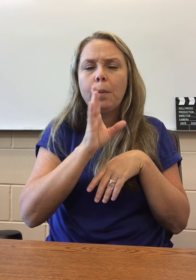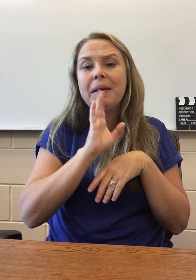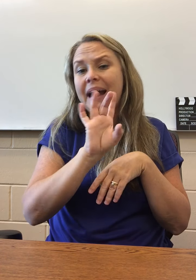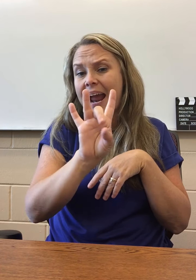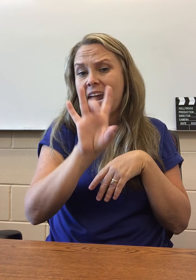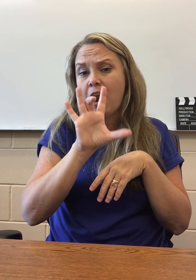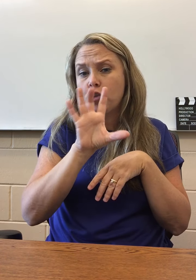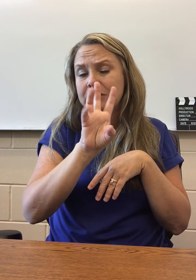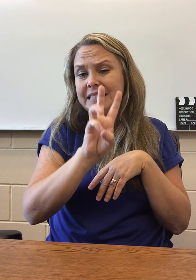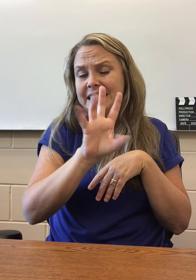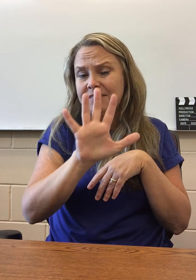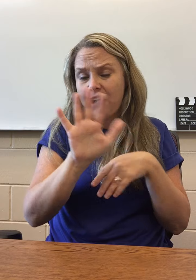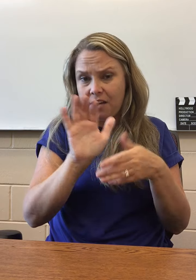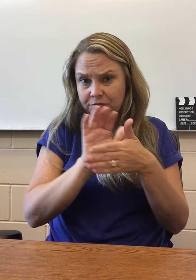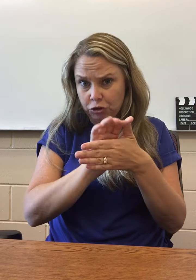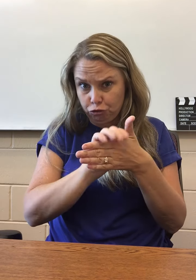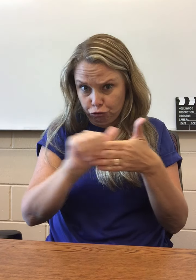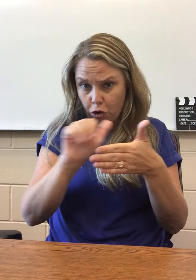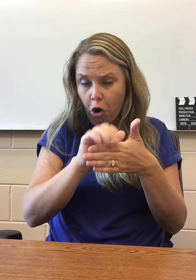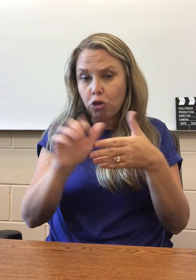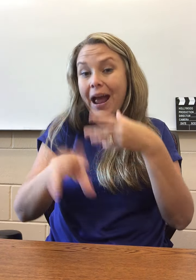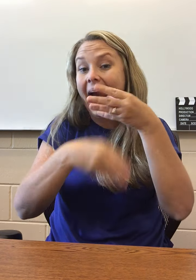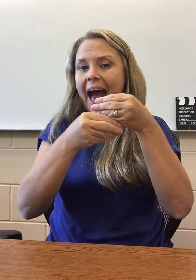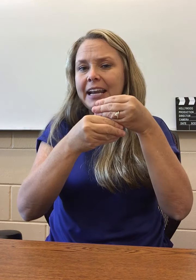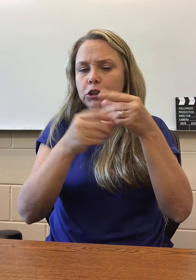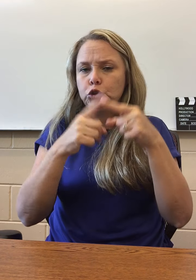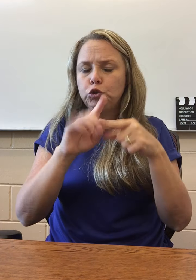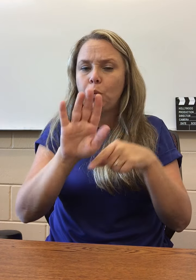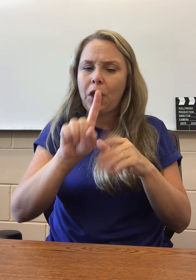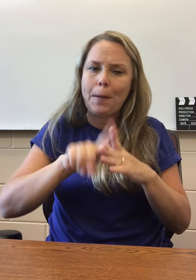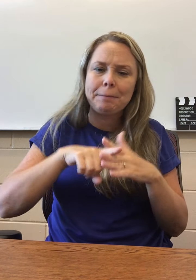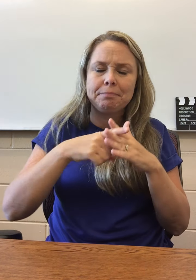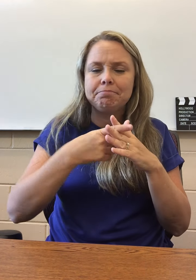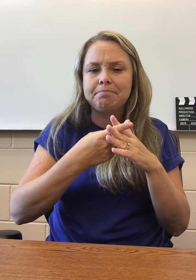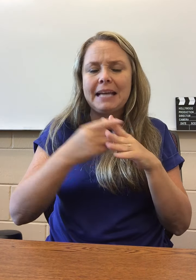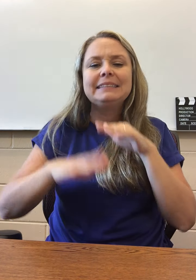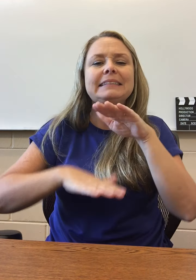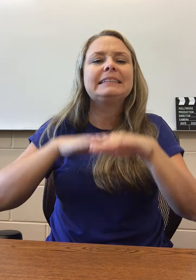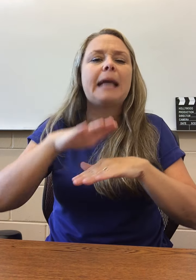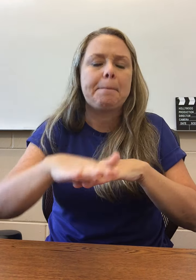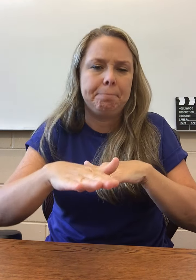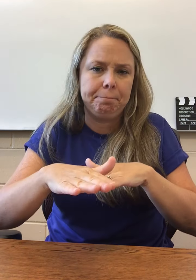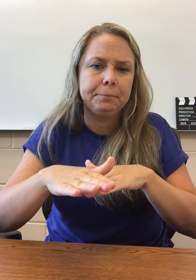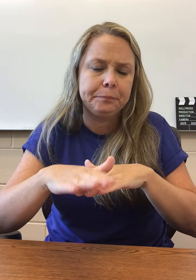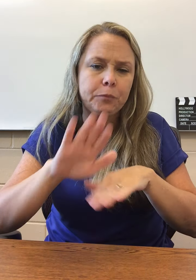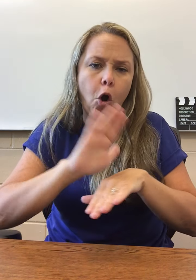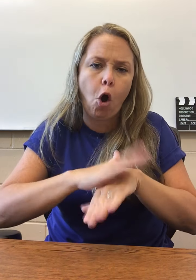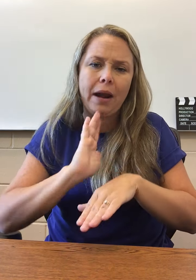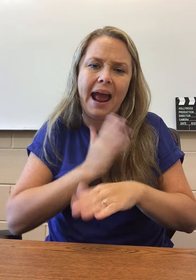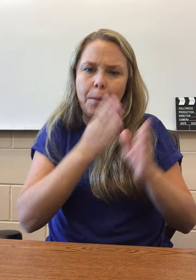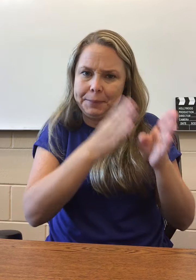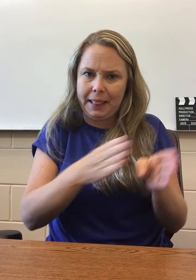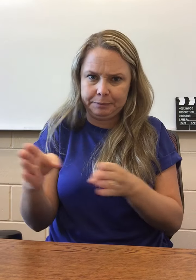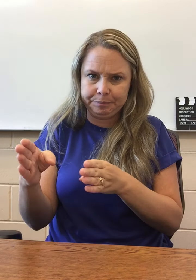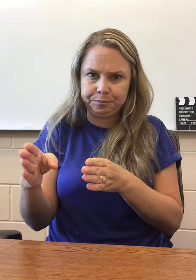and sixty five dollars added to the base step to each step on our plan and then move uh